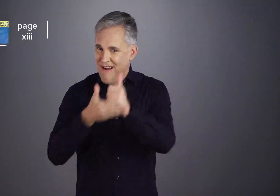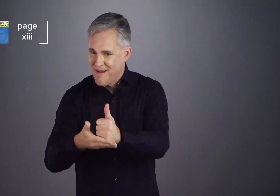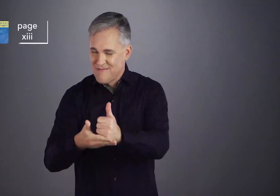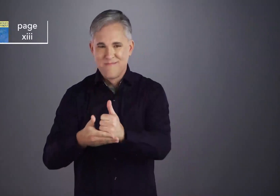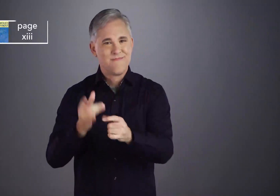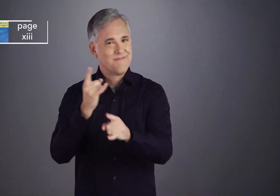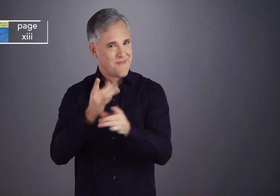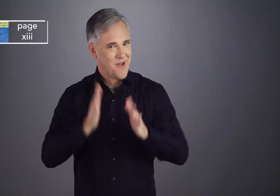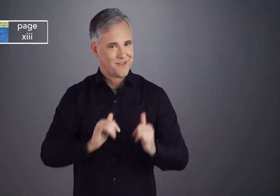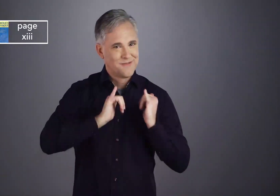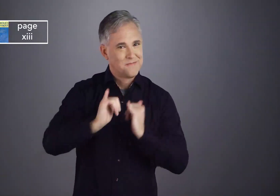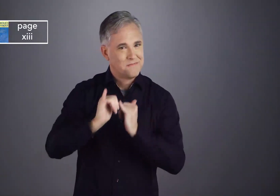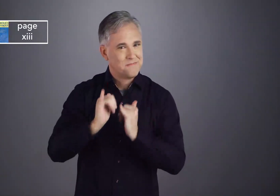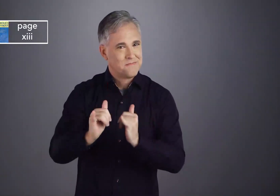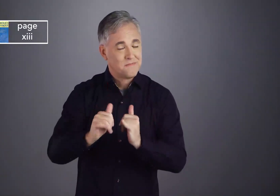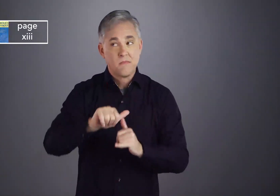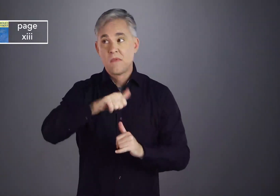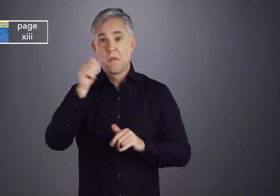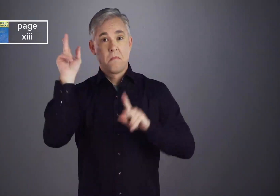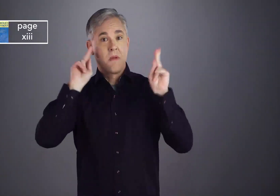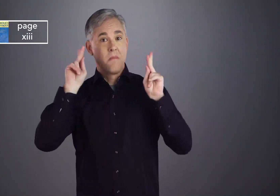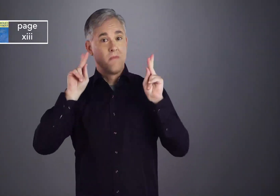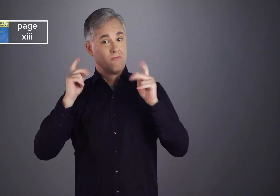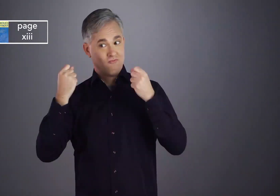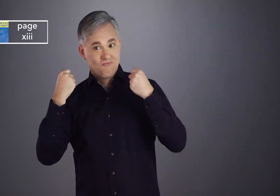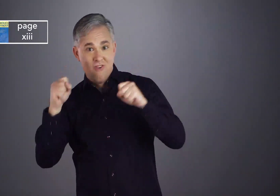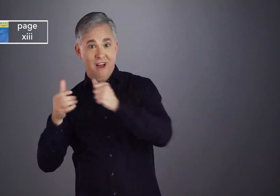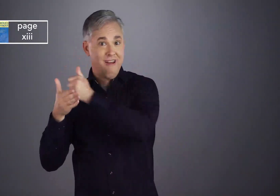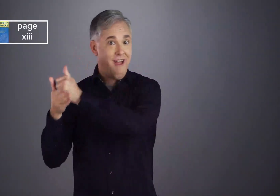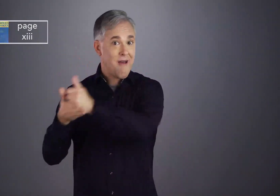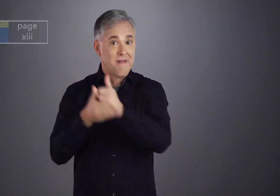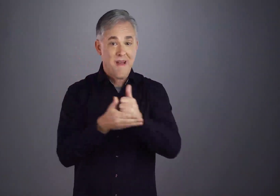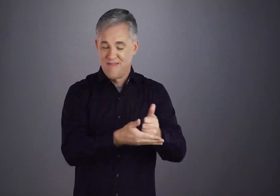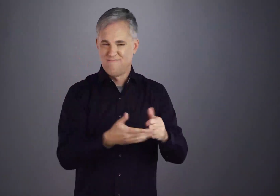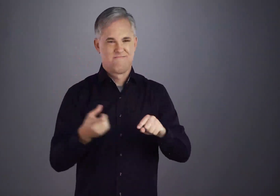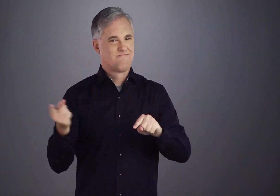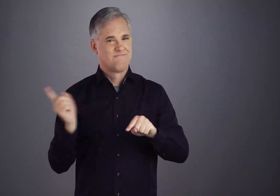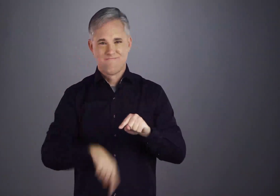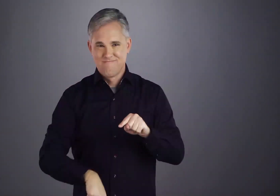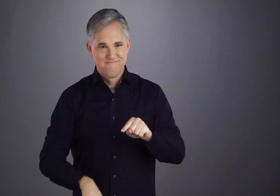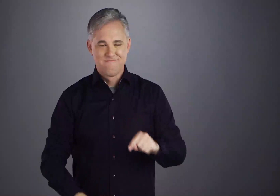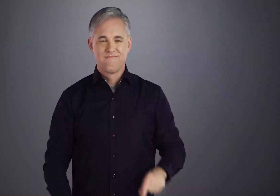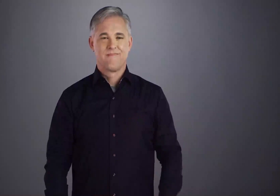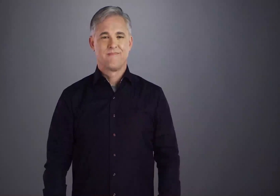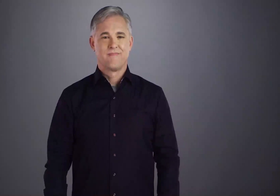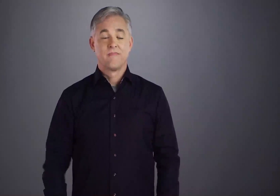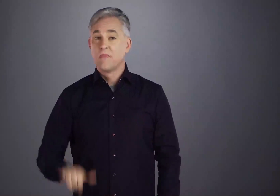It also indicated that strenuous work, one alcoholic with another, was vital to permanent